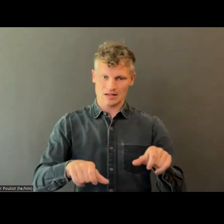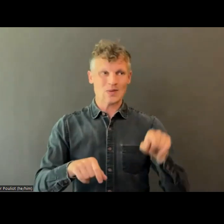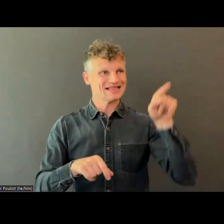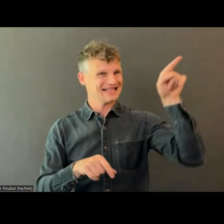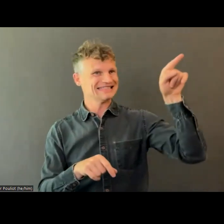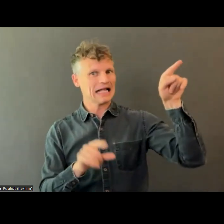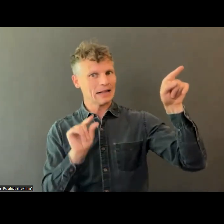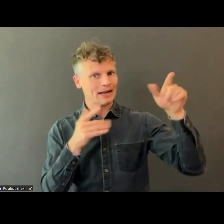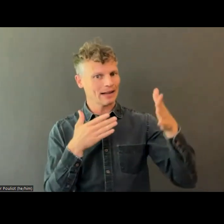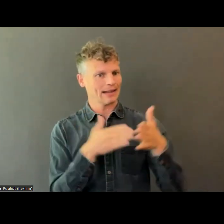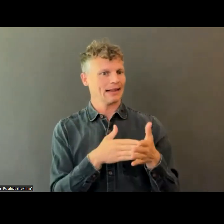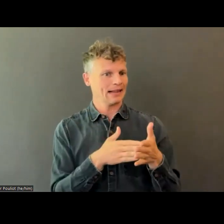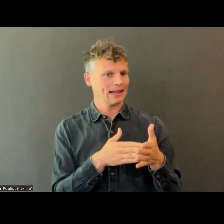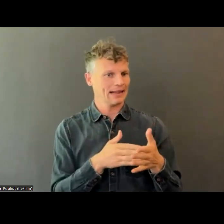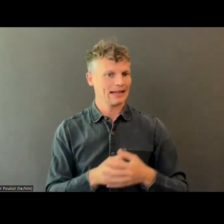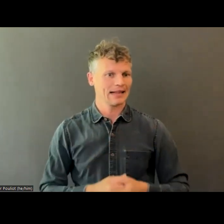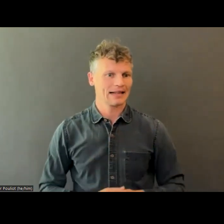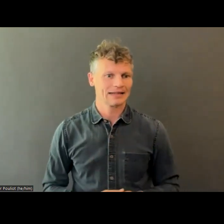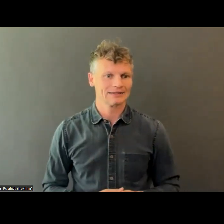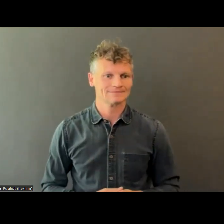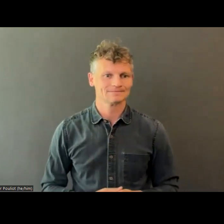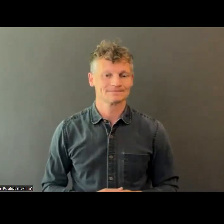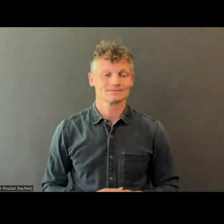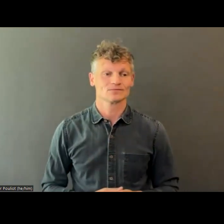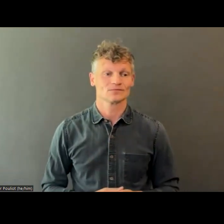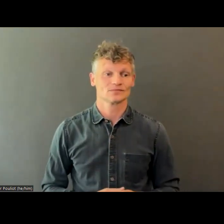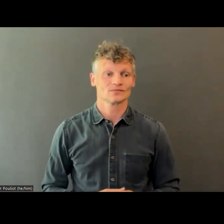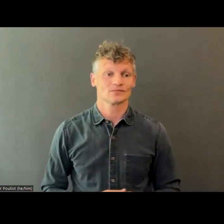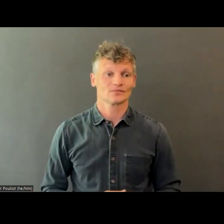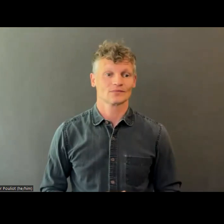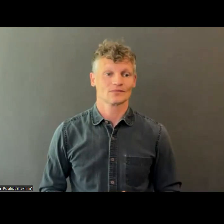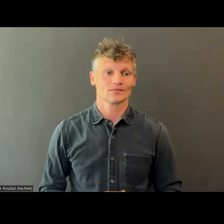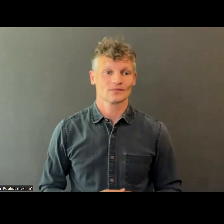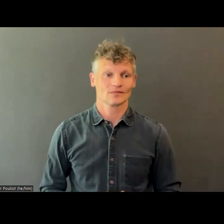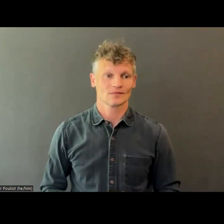AI that's happening, and how people are using technology when it comes to